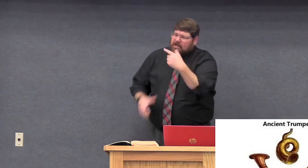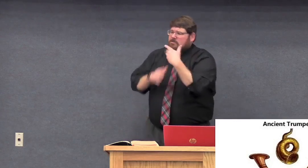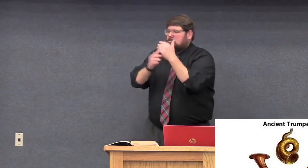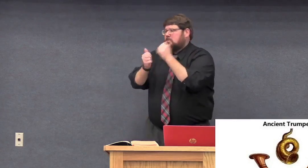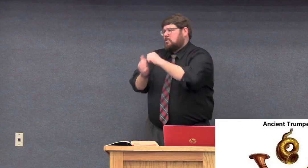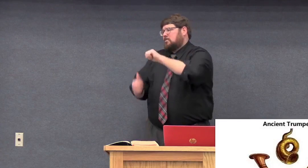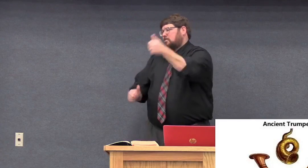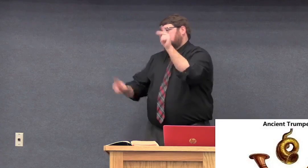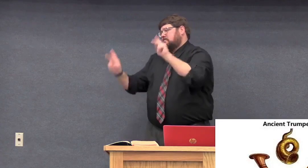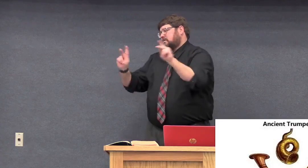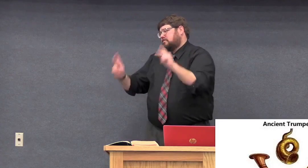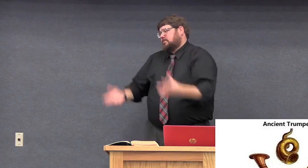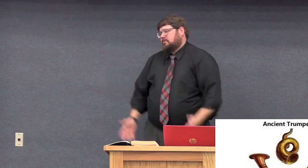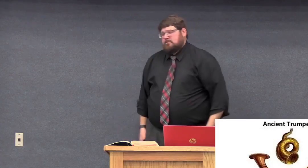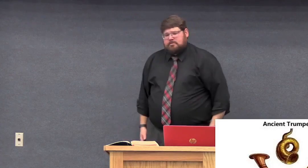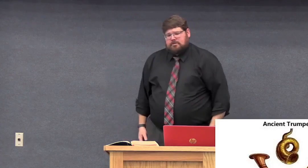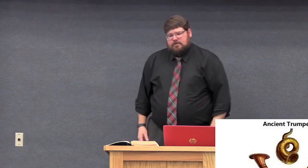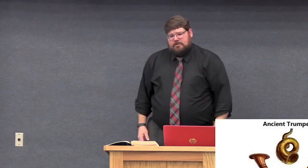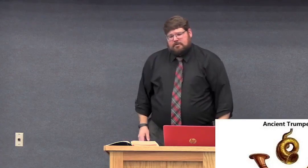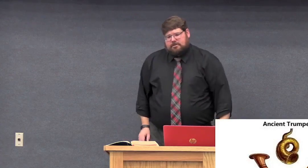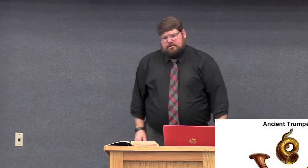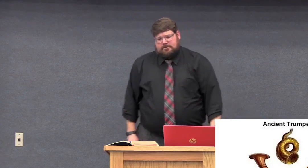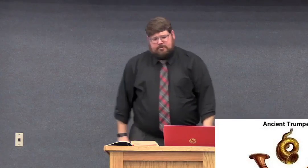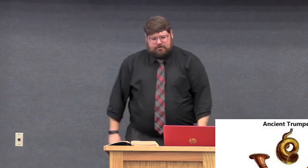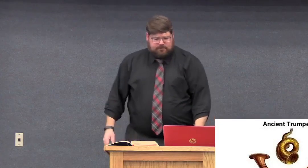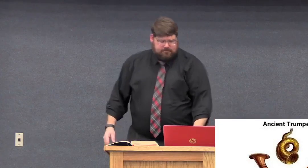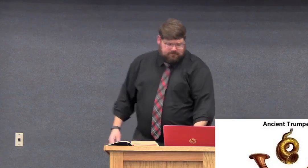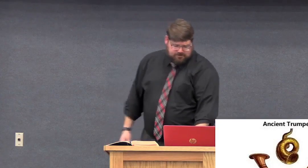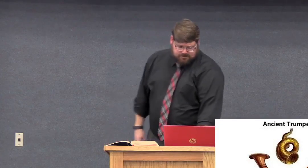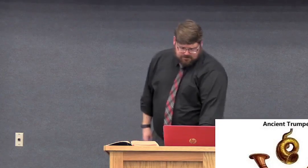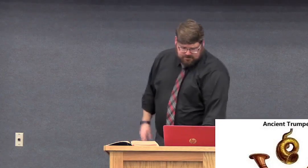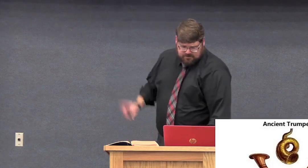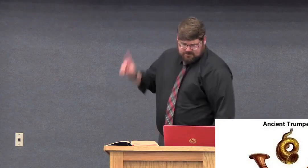and so we are to tell and share it with other people.